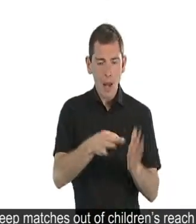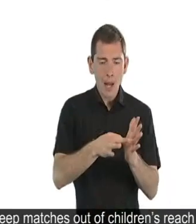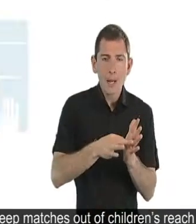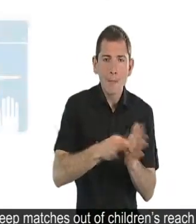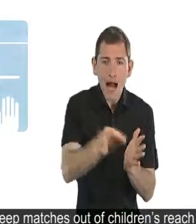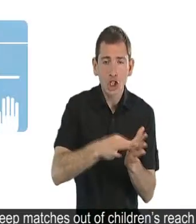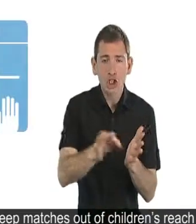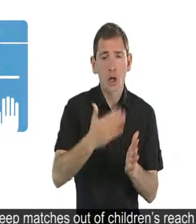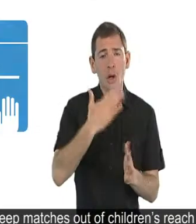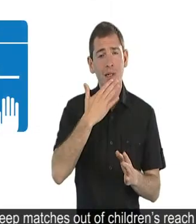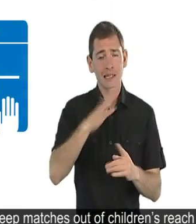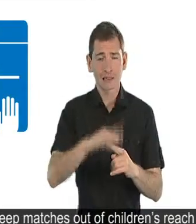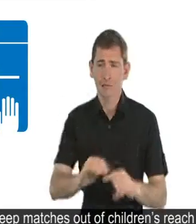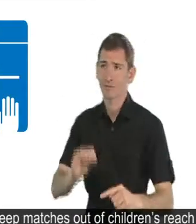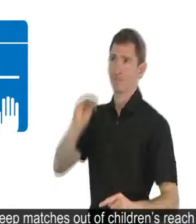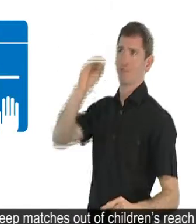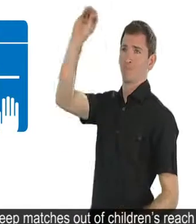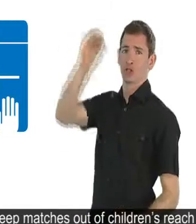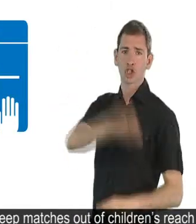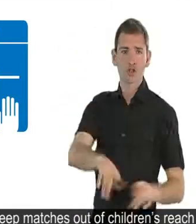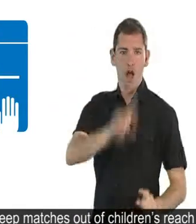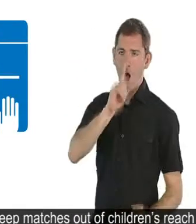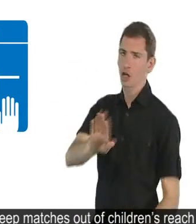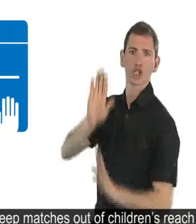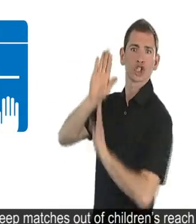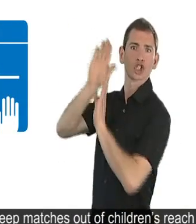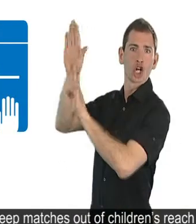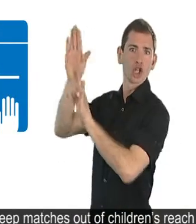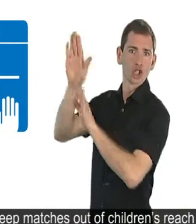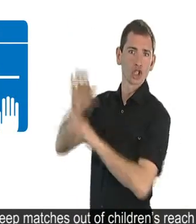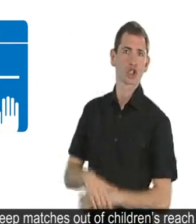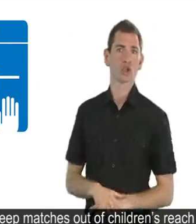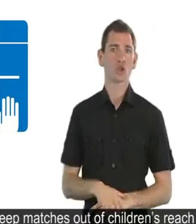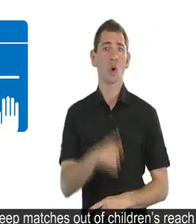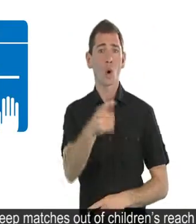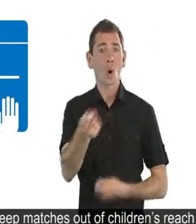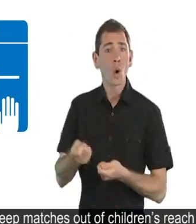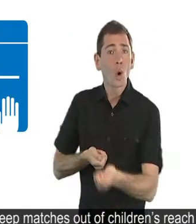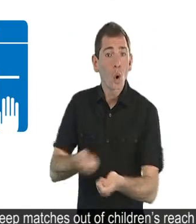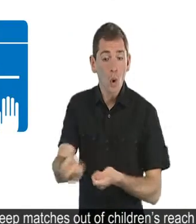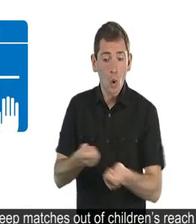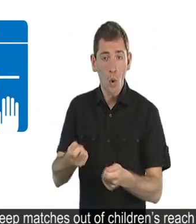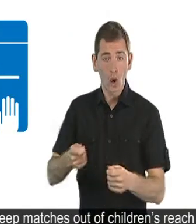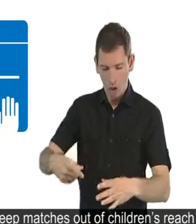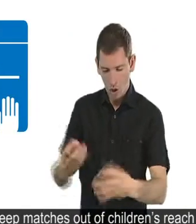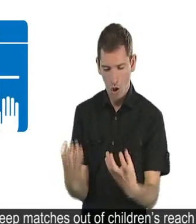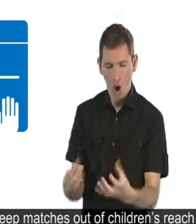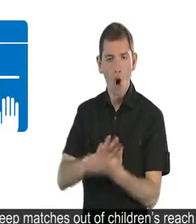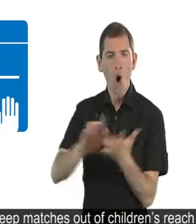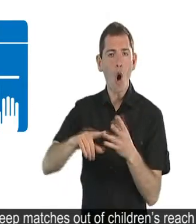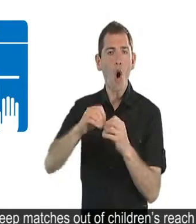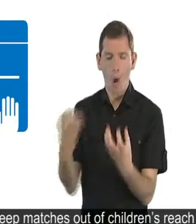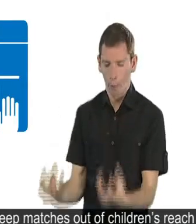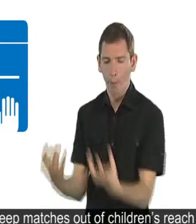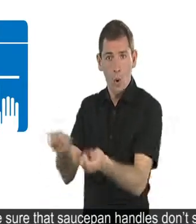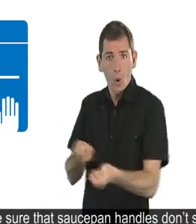Keep matches out of children's reach and, when cooking on the hob, make sure that saucepan handles don't stick